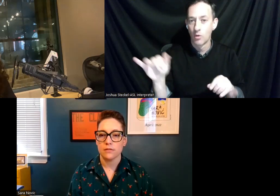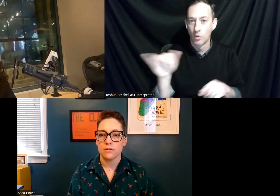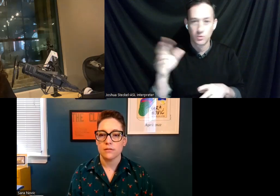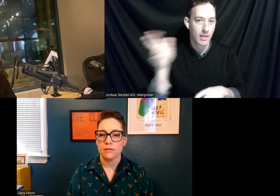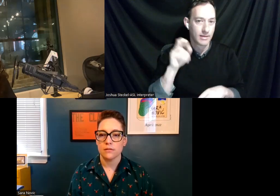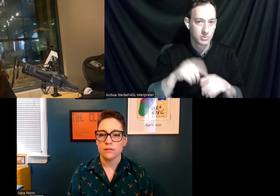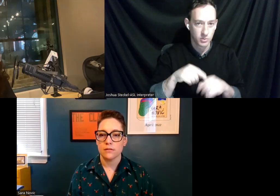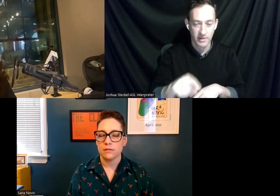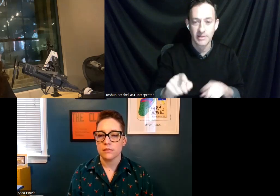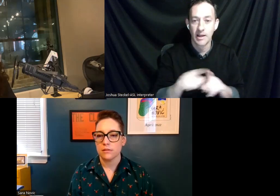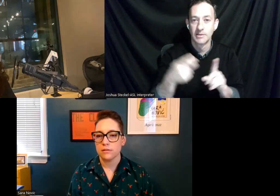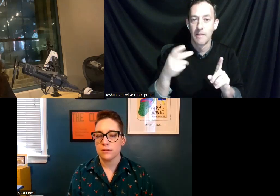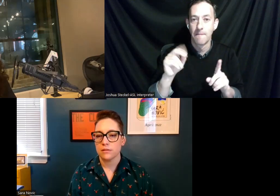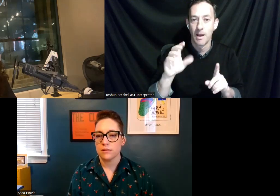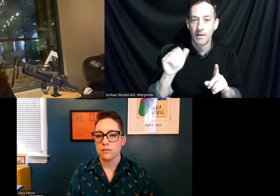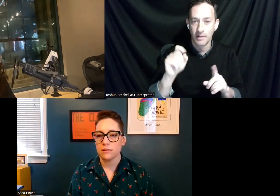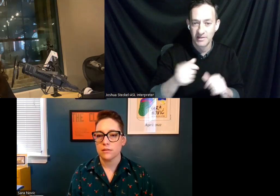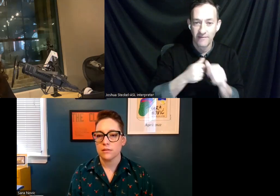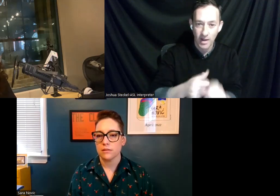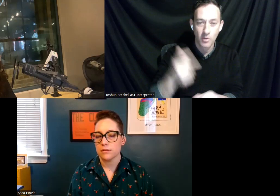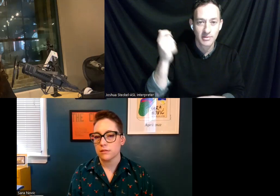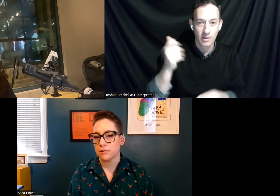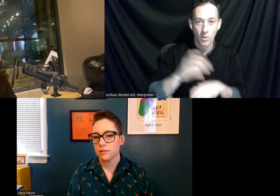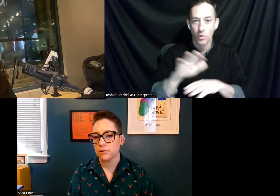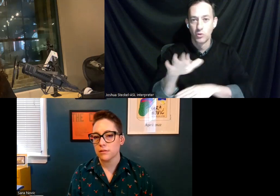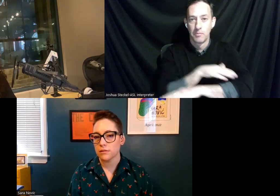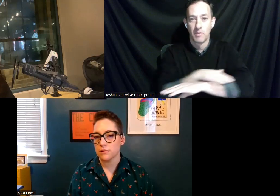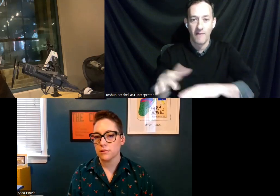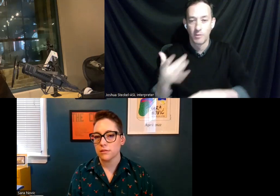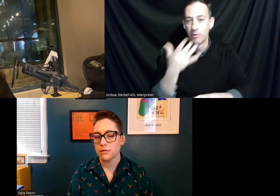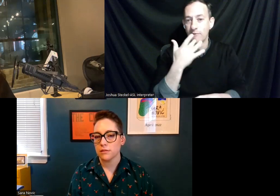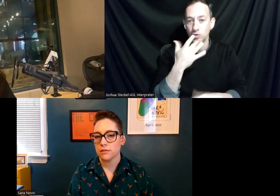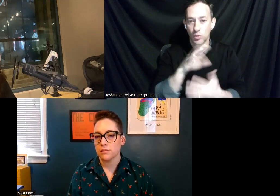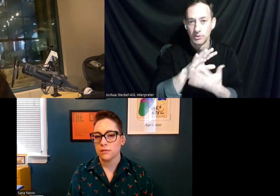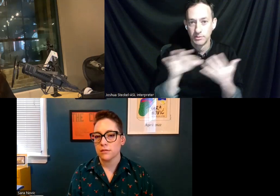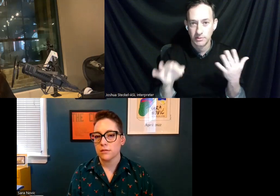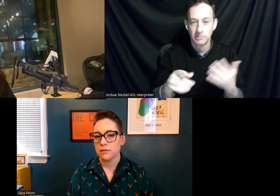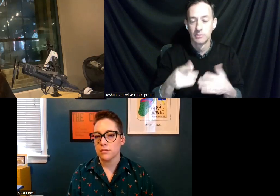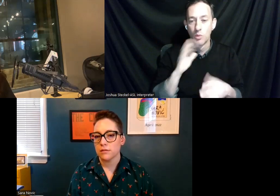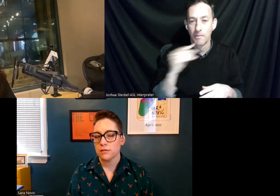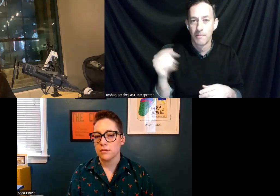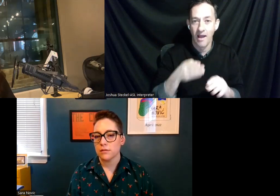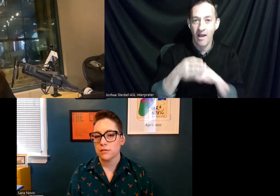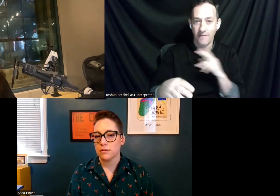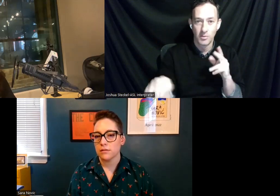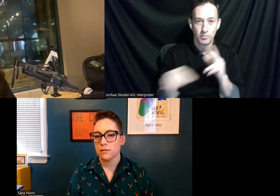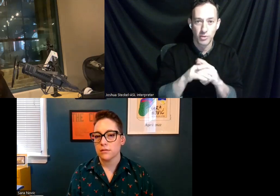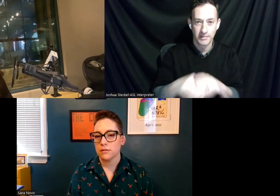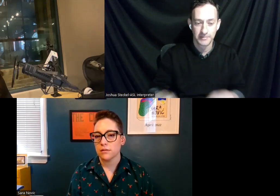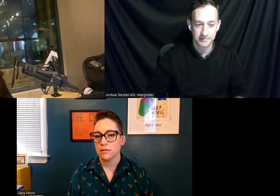a podcast. Follow and subscribe on your platform of choice. We're going to be right back after this break.